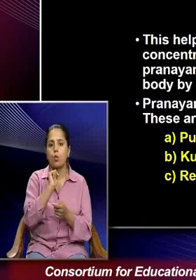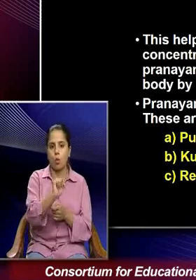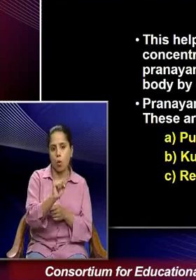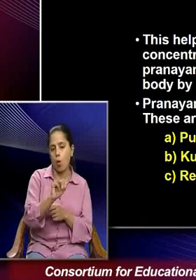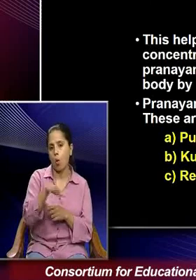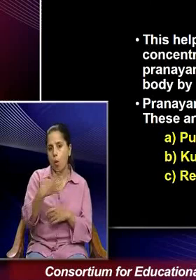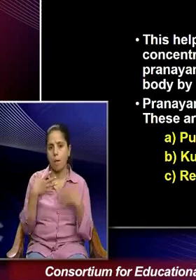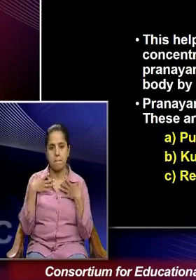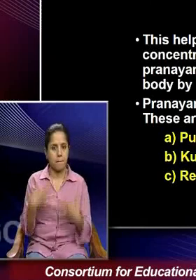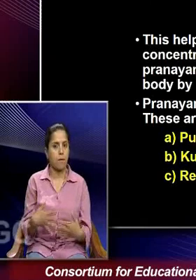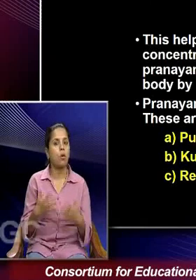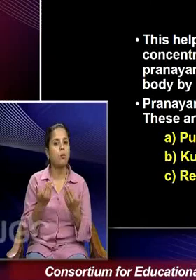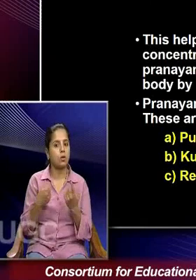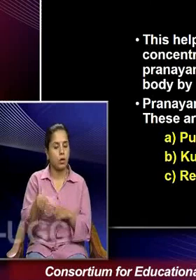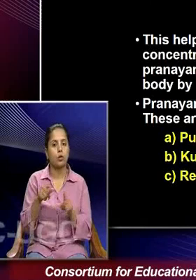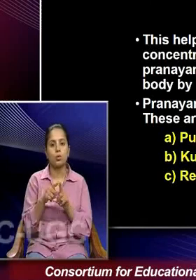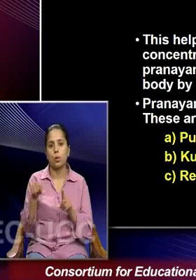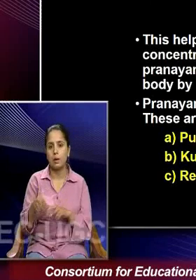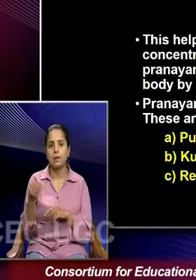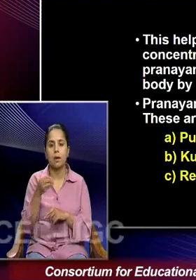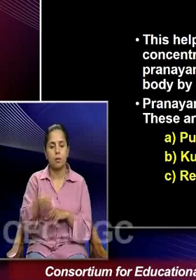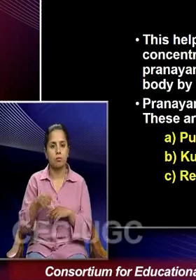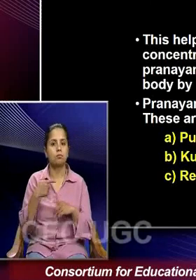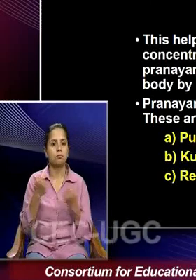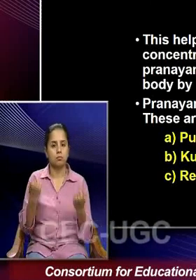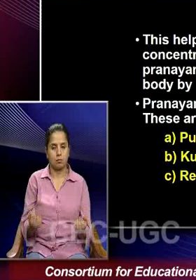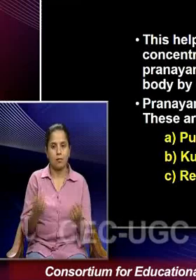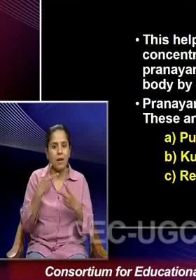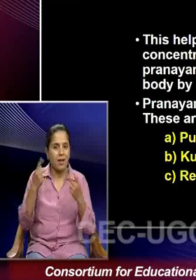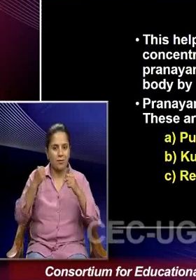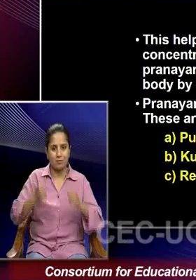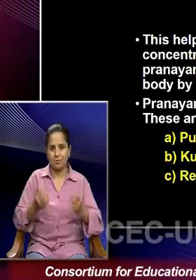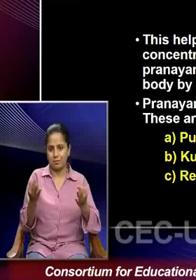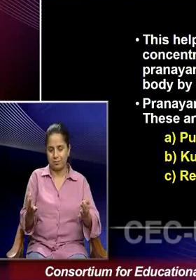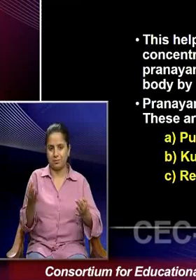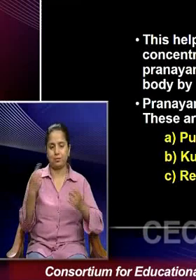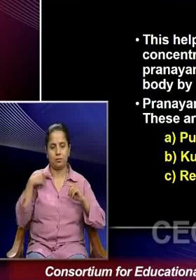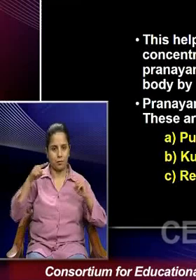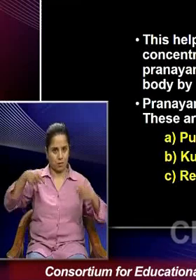her body by doing some postures and the breath control.